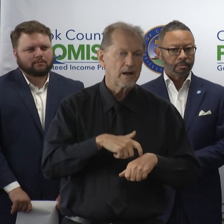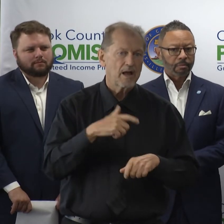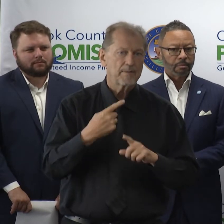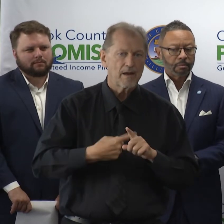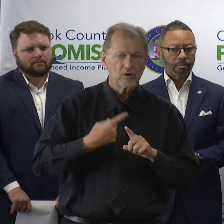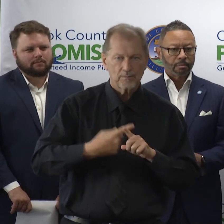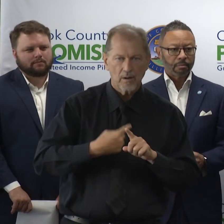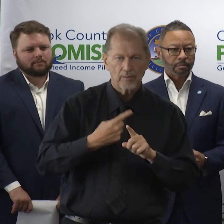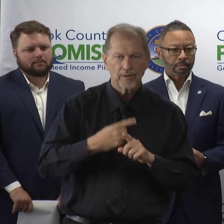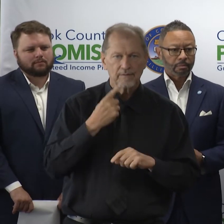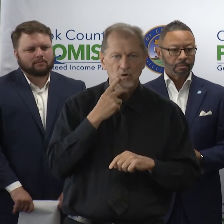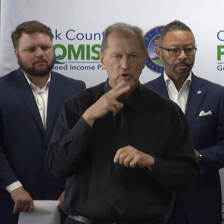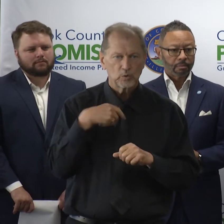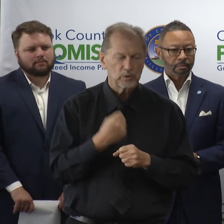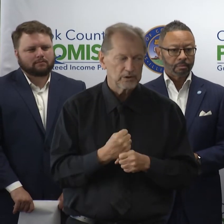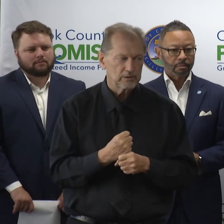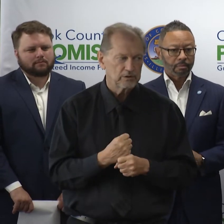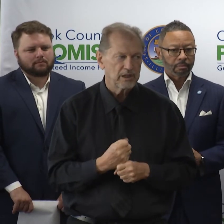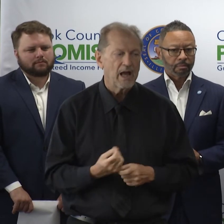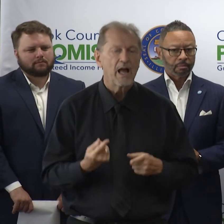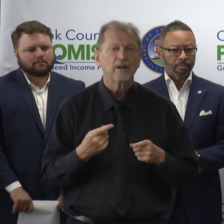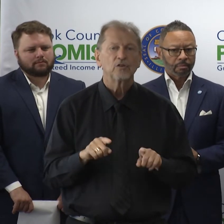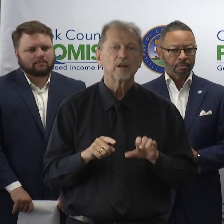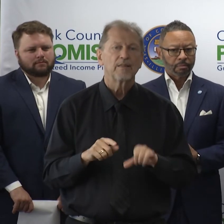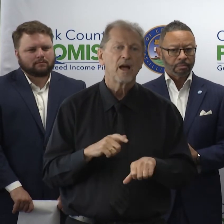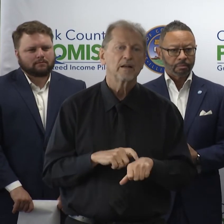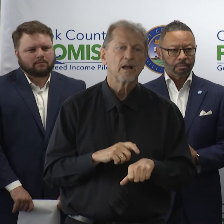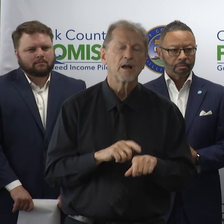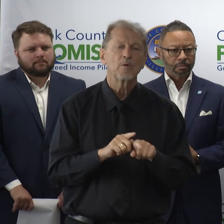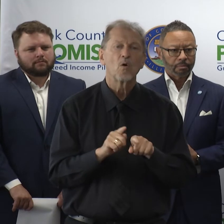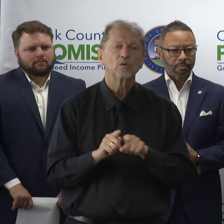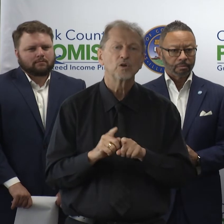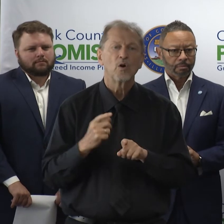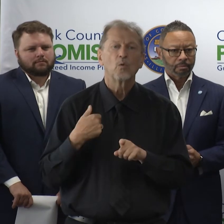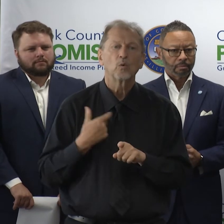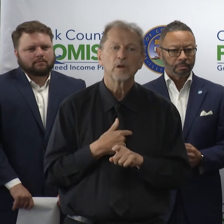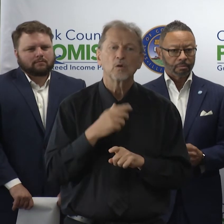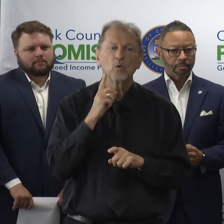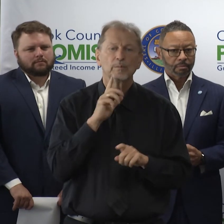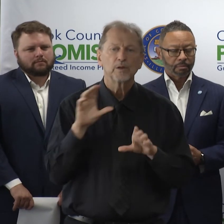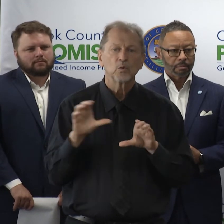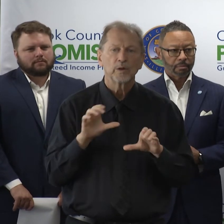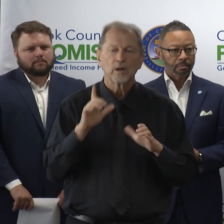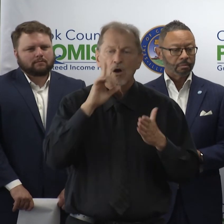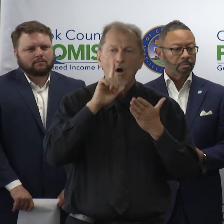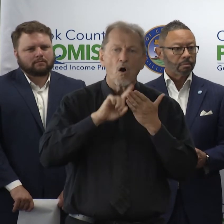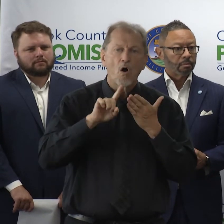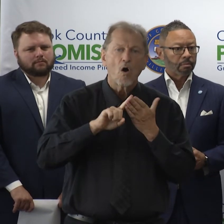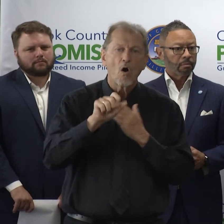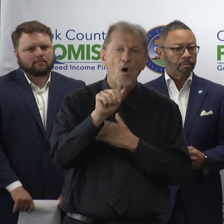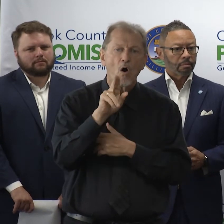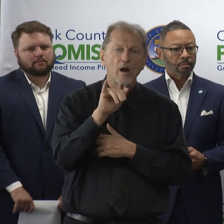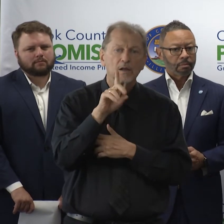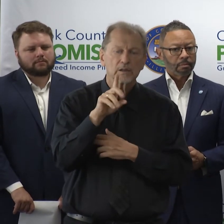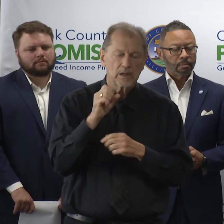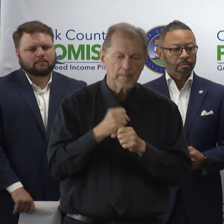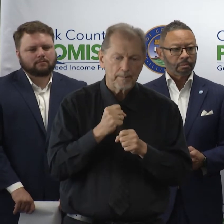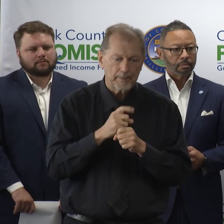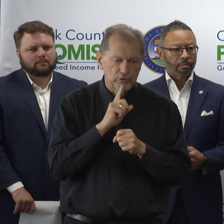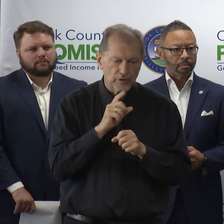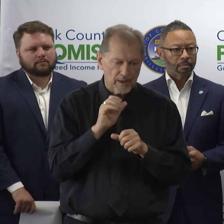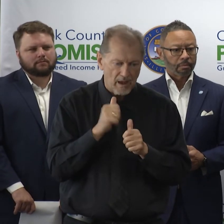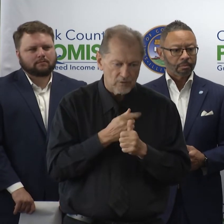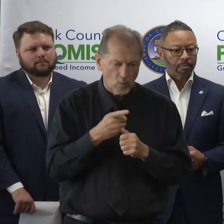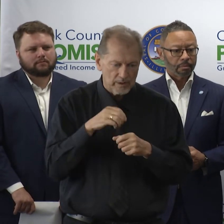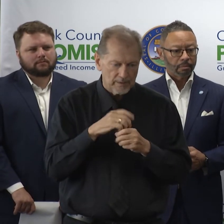for 2 years. And during that period, we'll also be conducting audits and safeguarding exercises to make sure that everyone in the